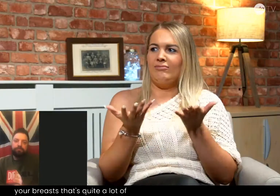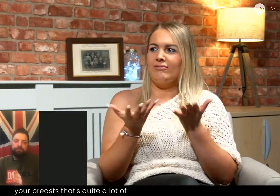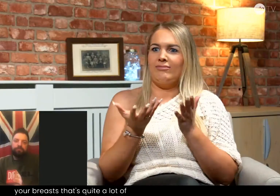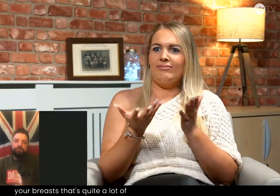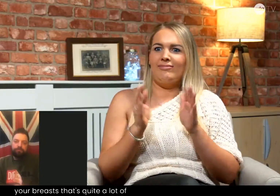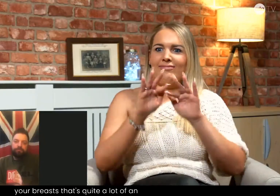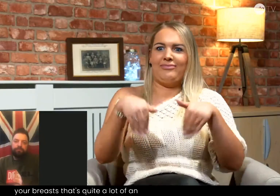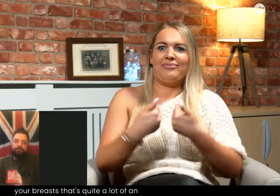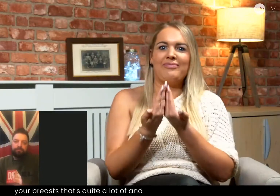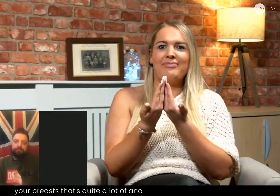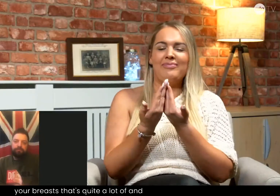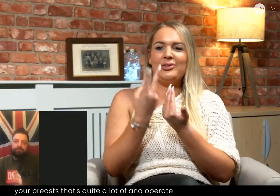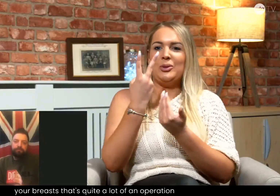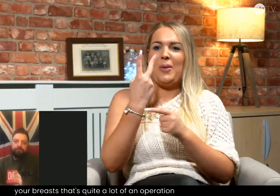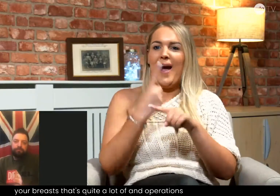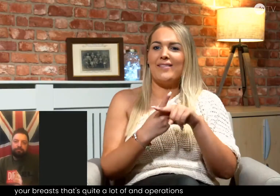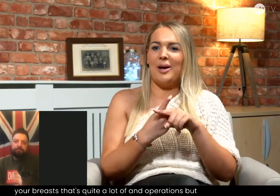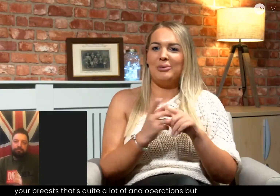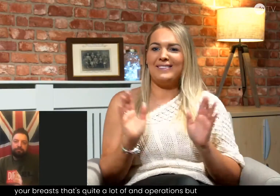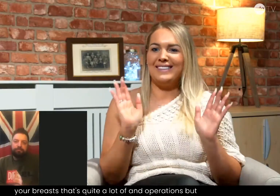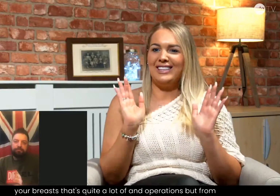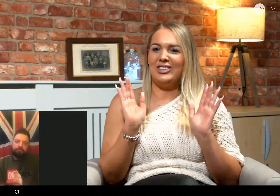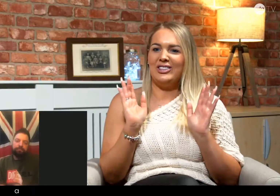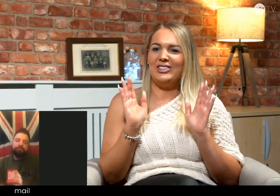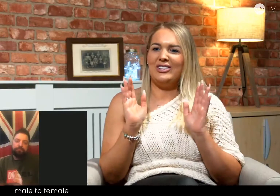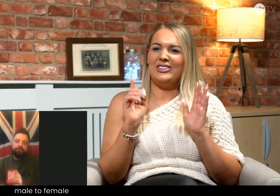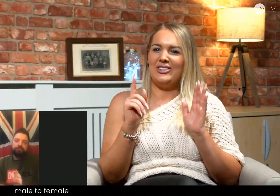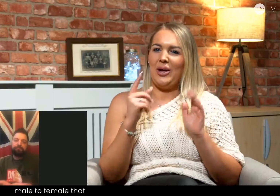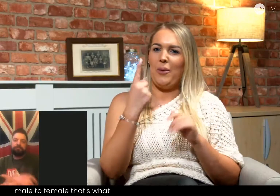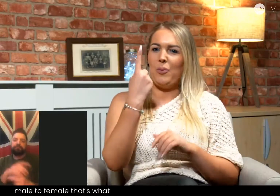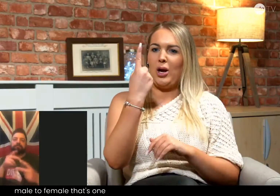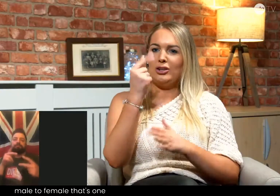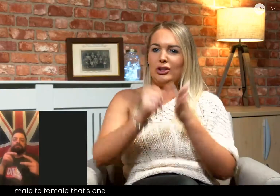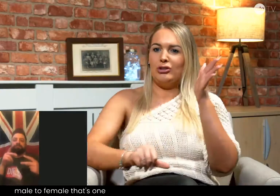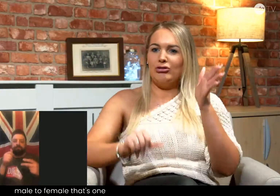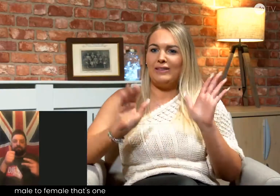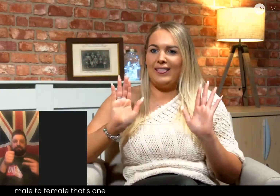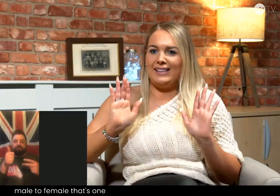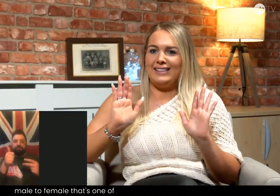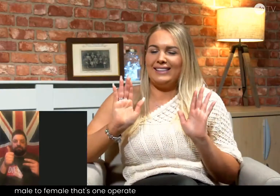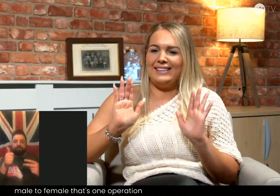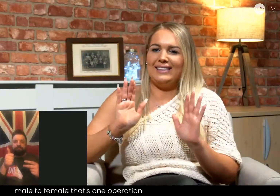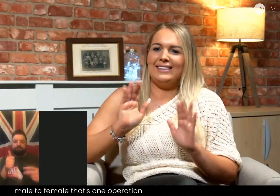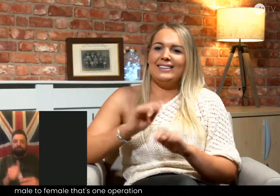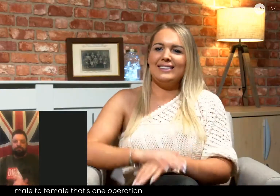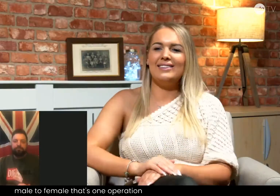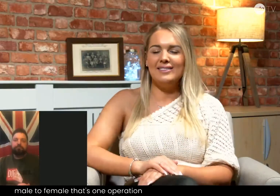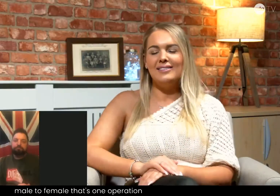operations. But from male to female, that's one operation, one surgery, that's